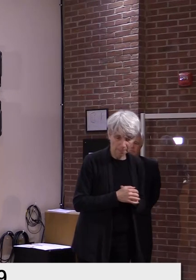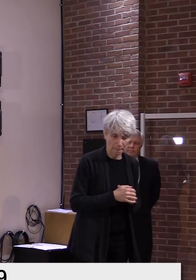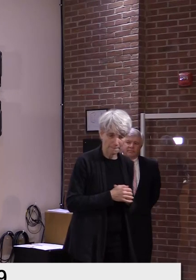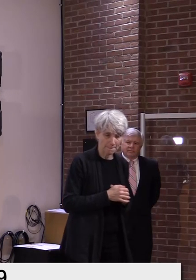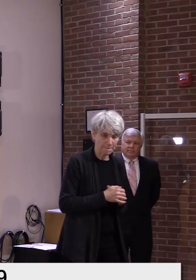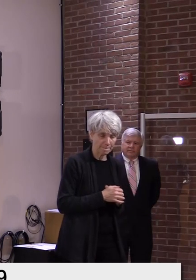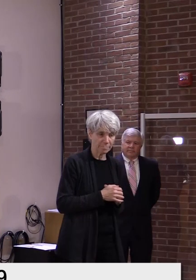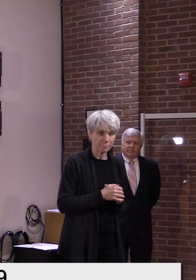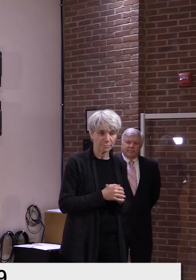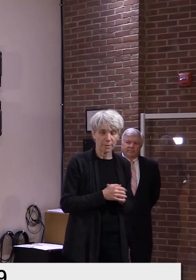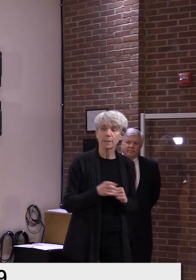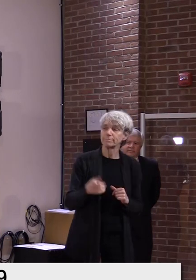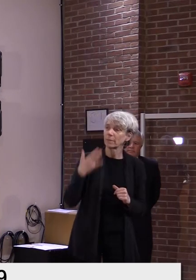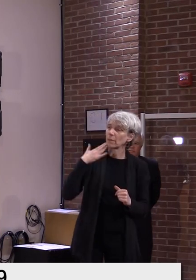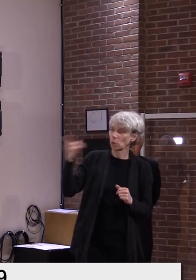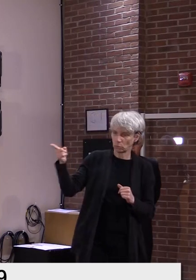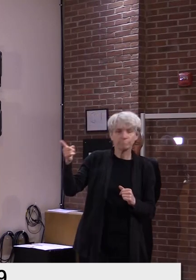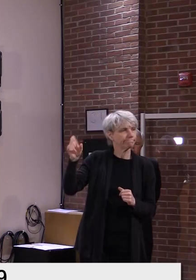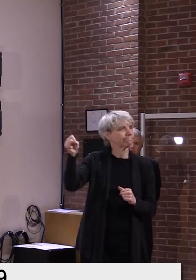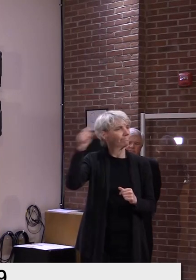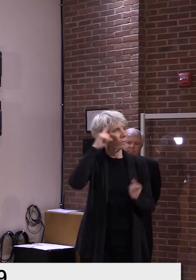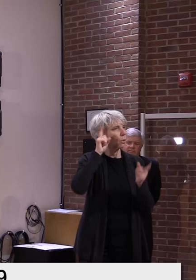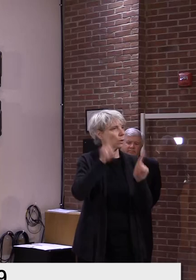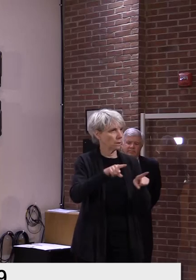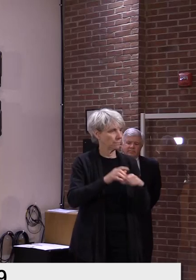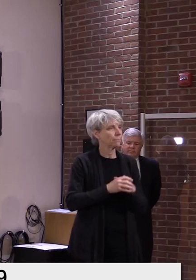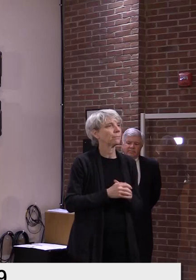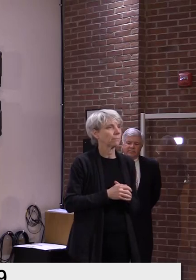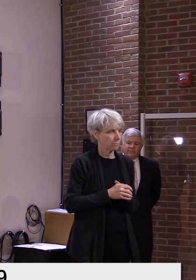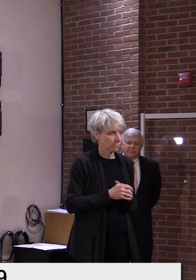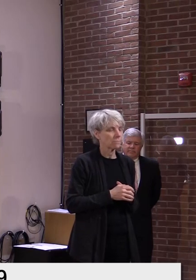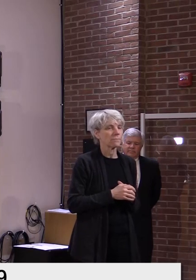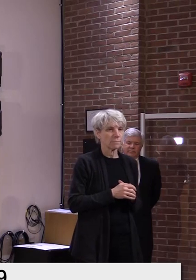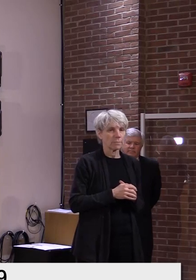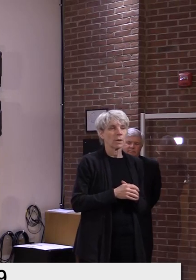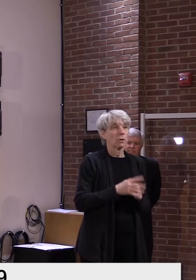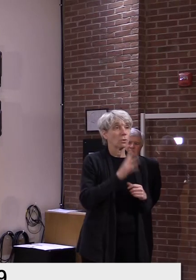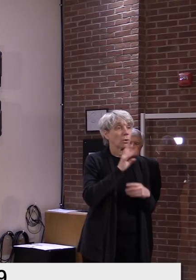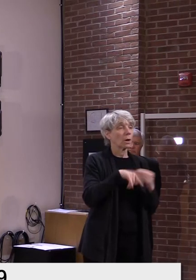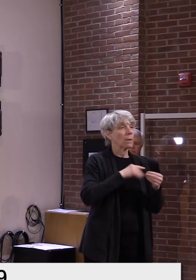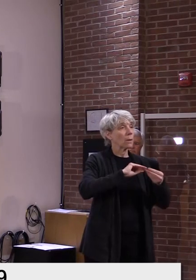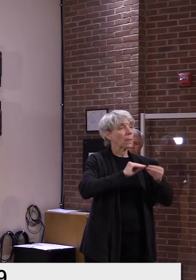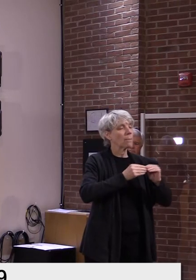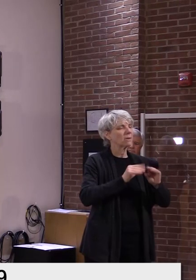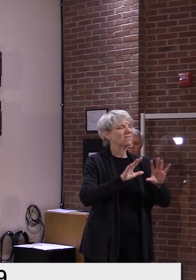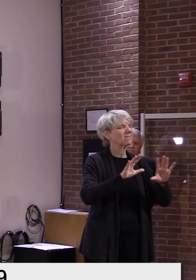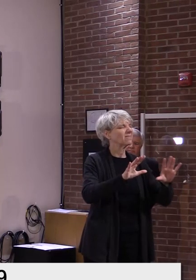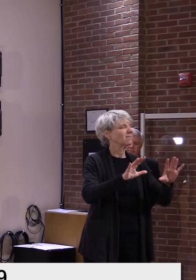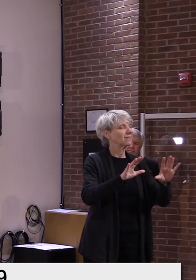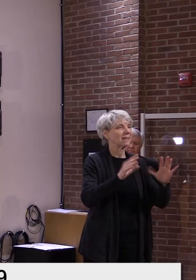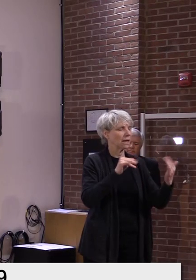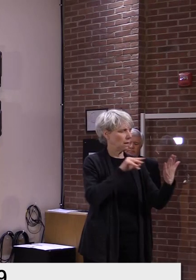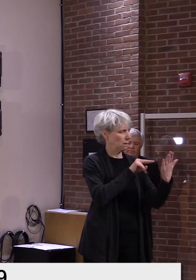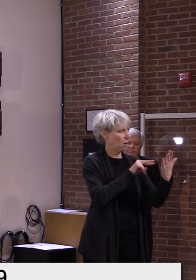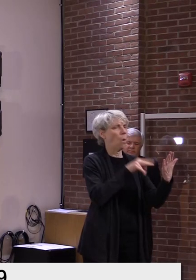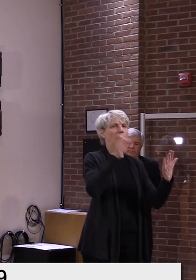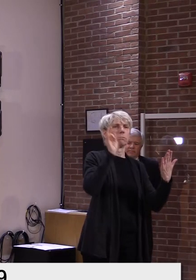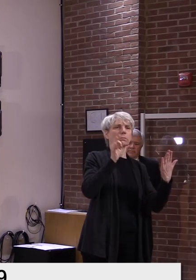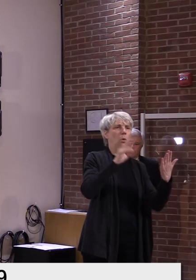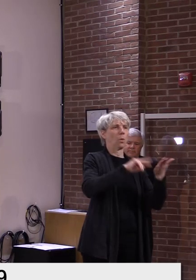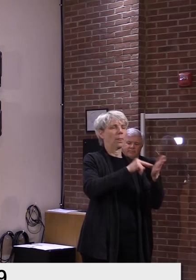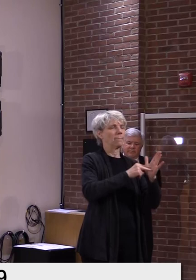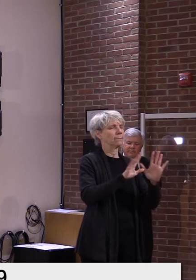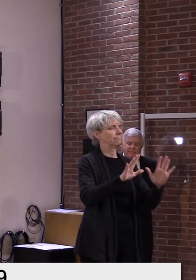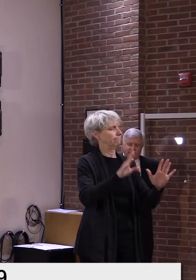Thank you, Governor. I would agree with what you said. For us, in the numbers perspective, it's a little too early for us to tell, just based